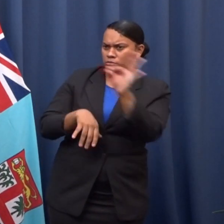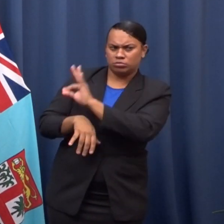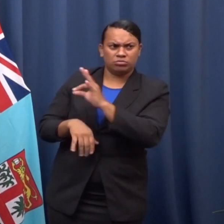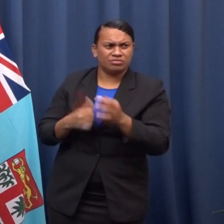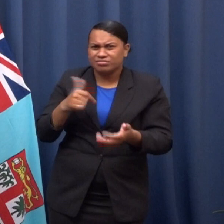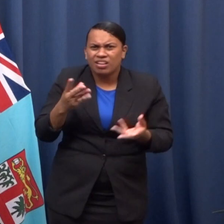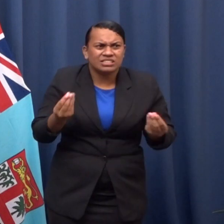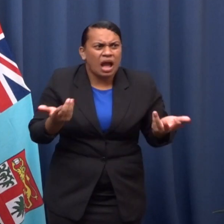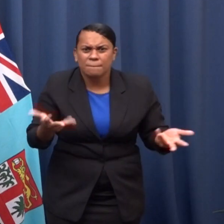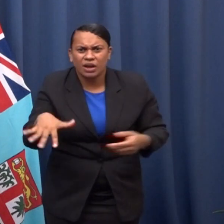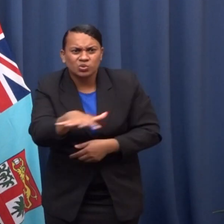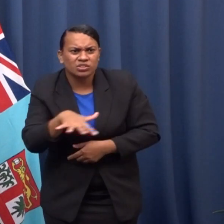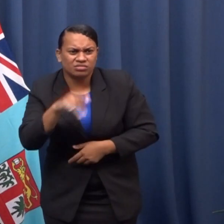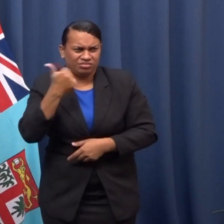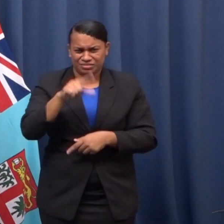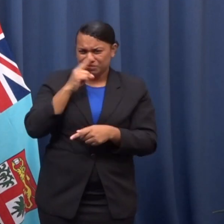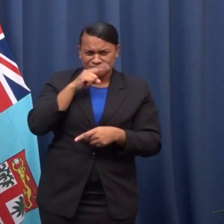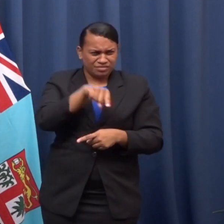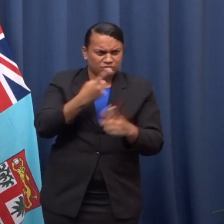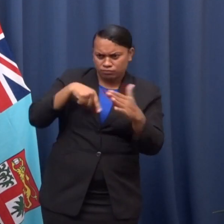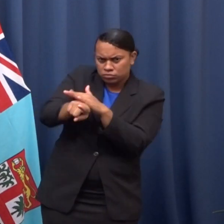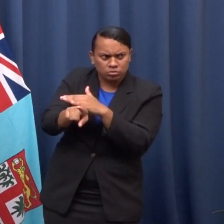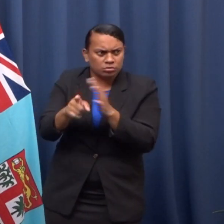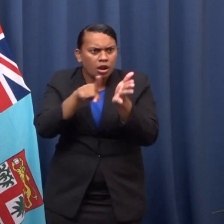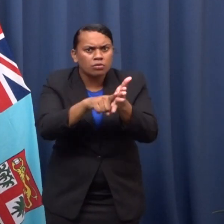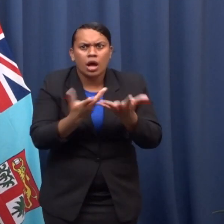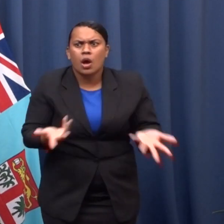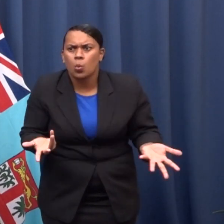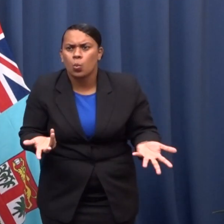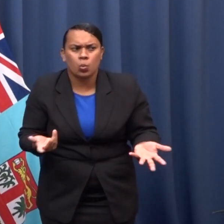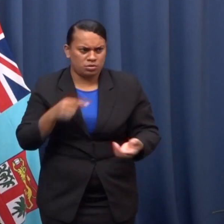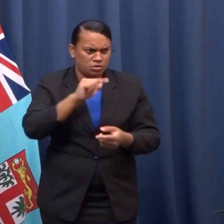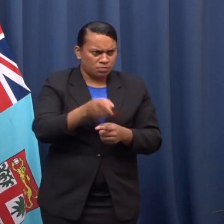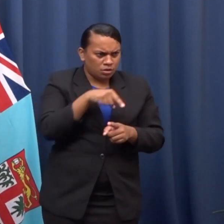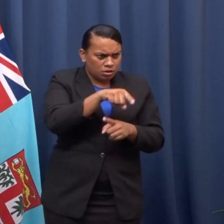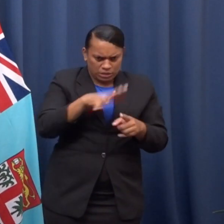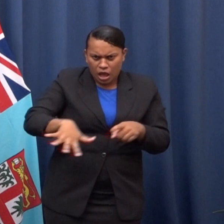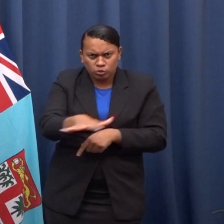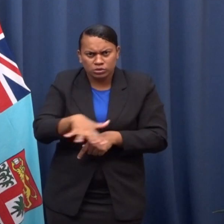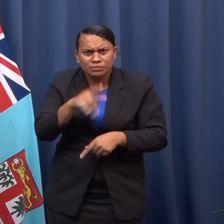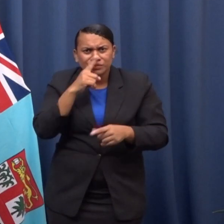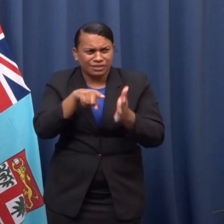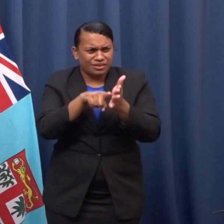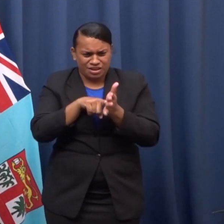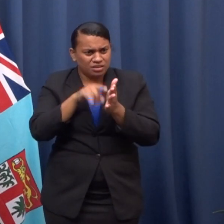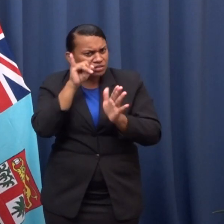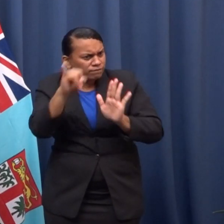areas been identified, and since those areas, since the people have those areas been covered by